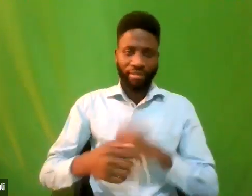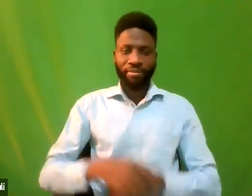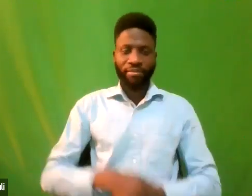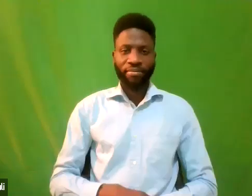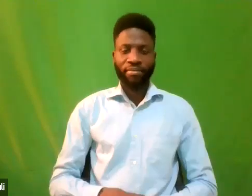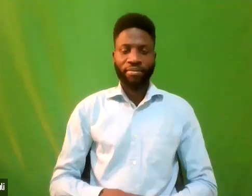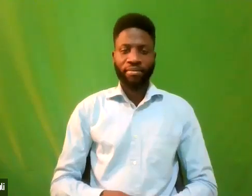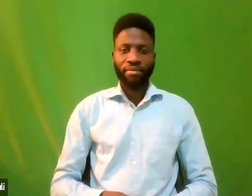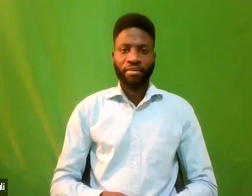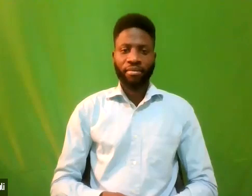Thank you.